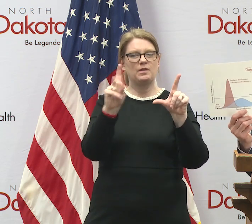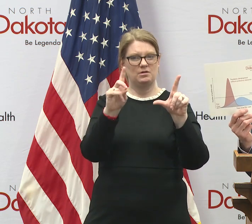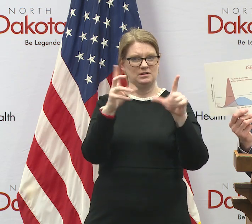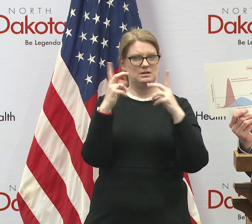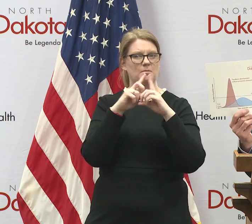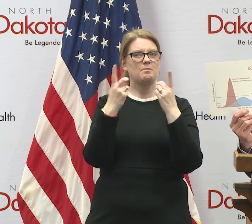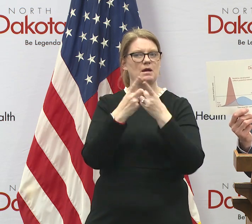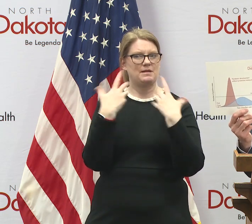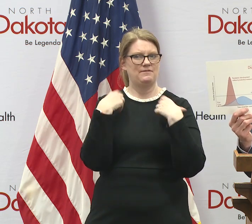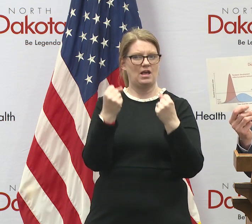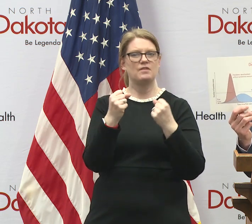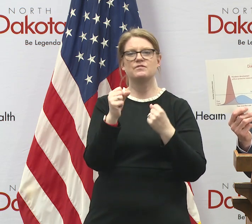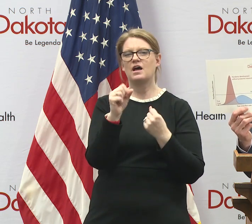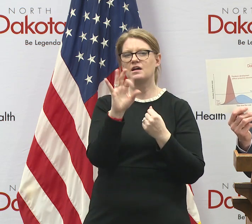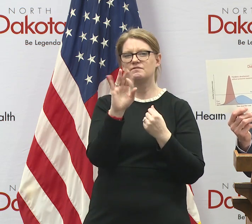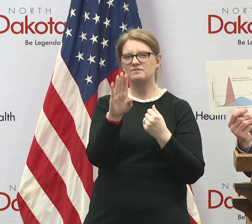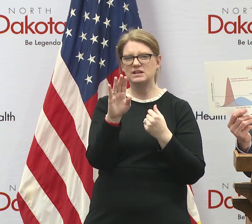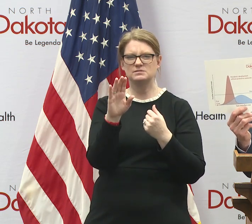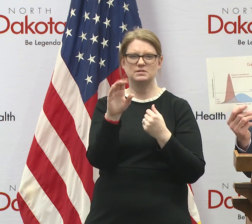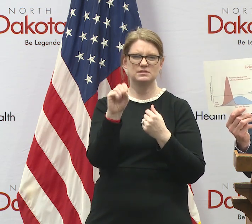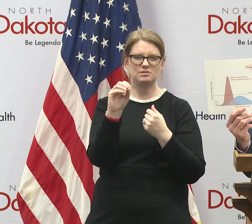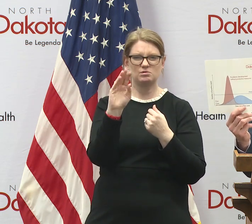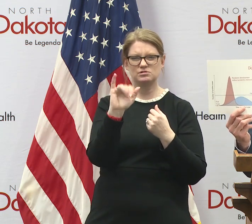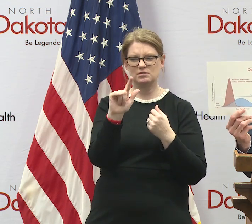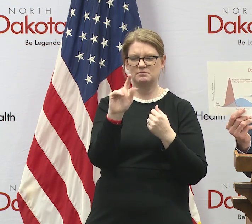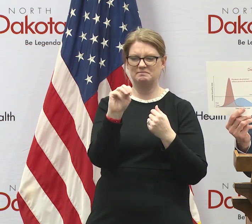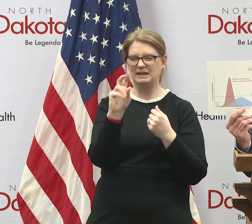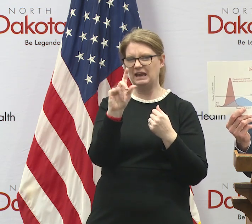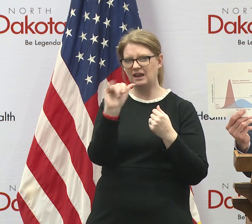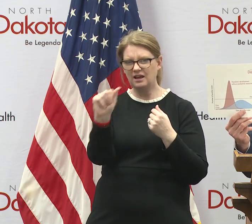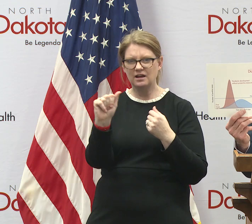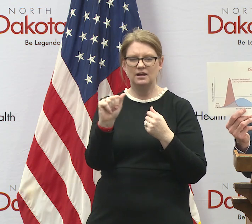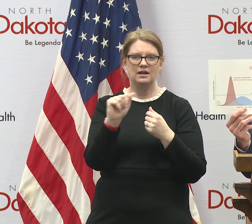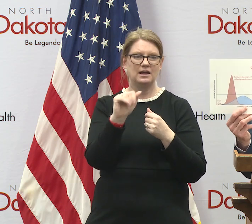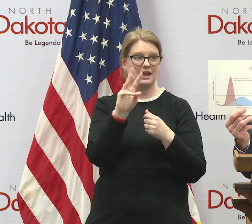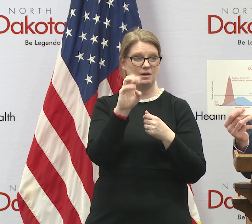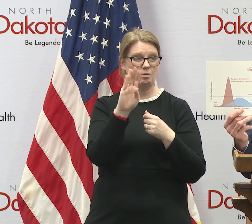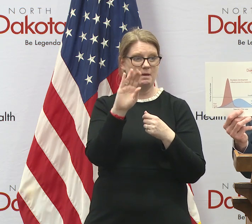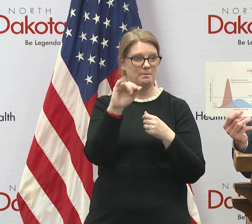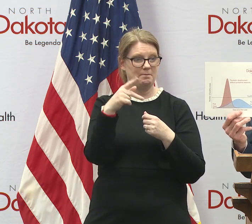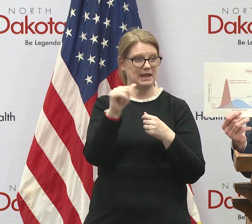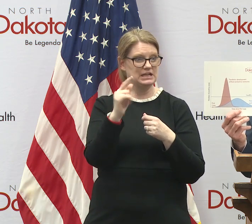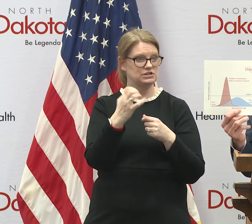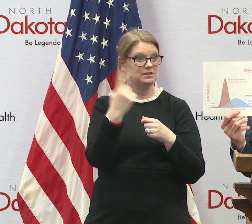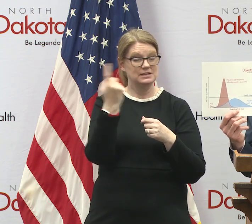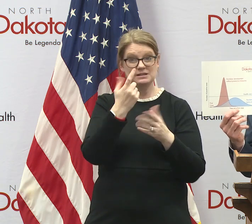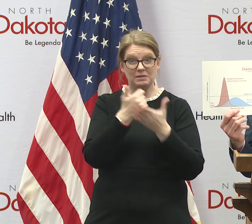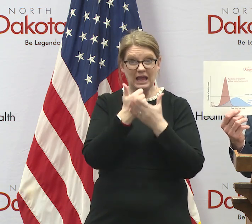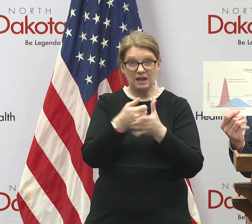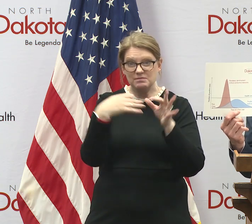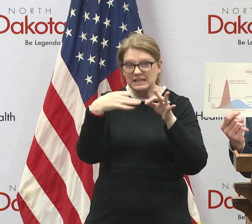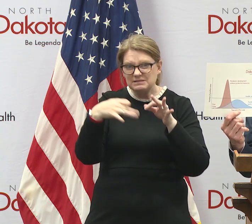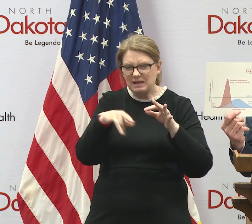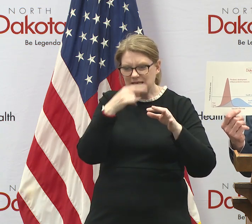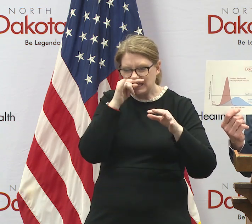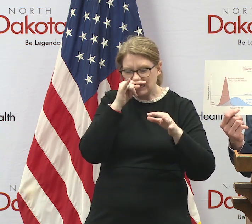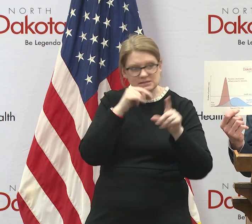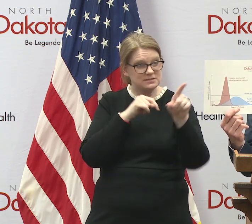Health social media and on their webpage. We would ask people to refer to this if this is something you can use to help explain to your